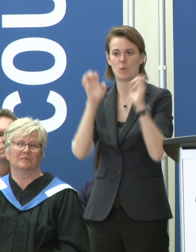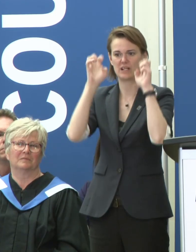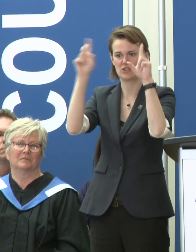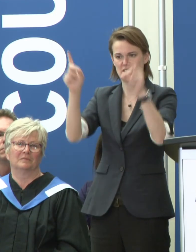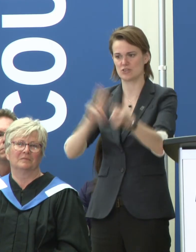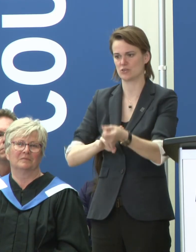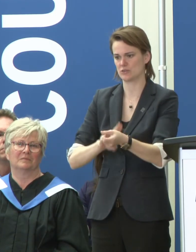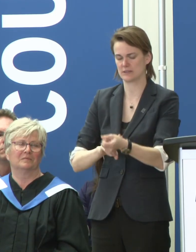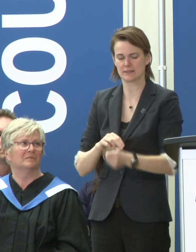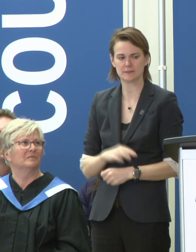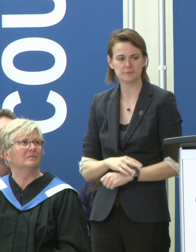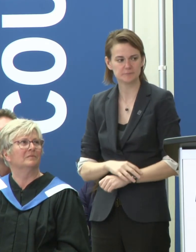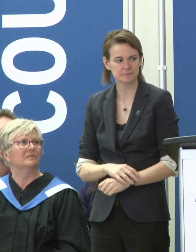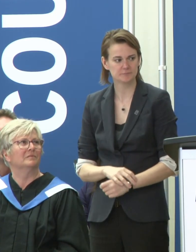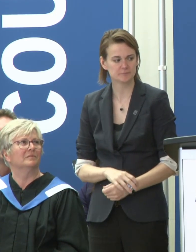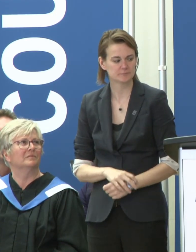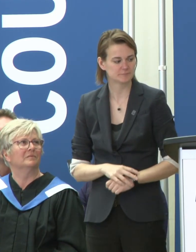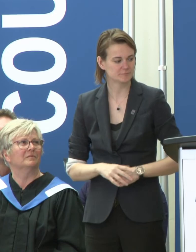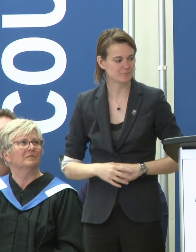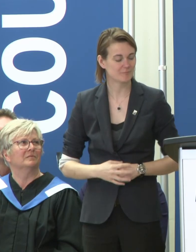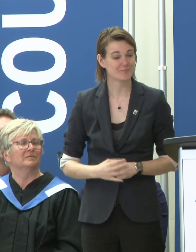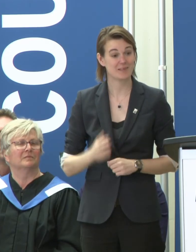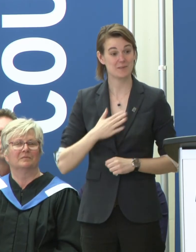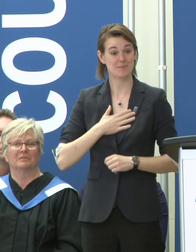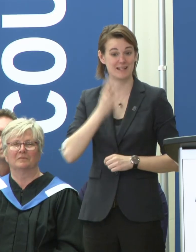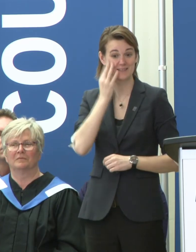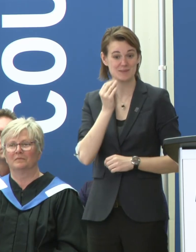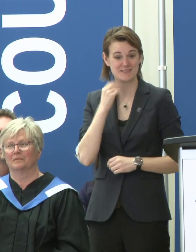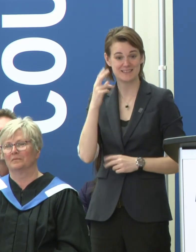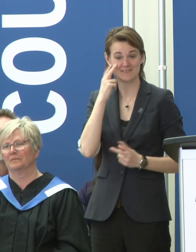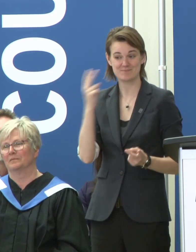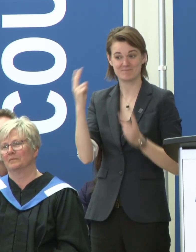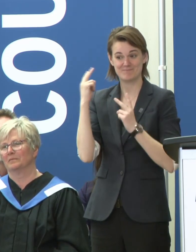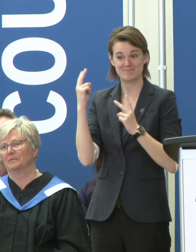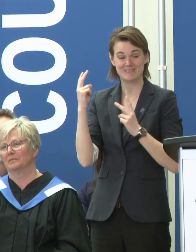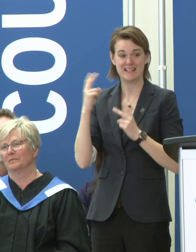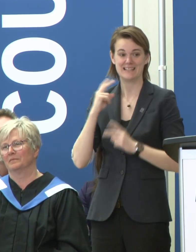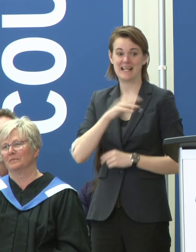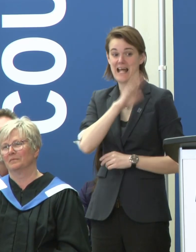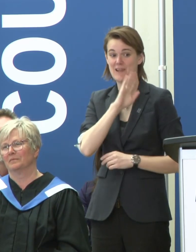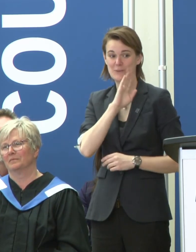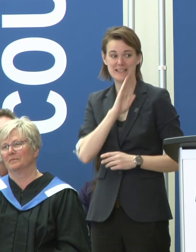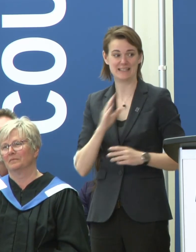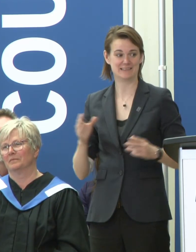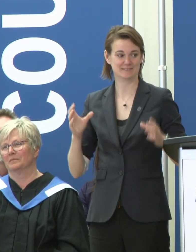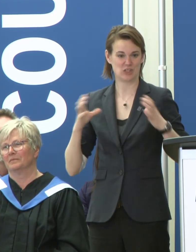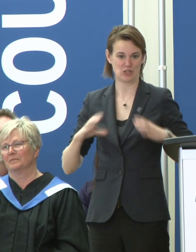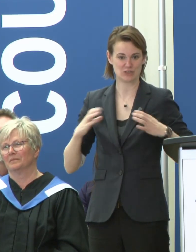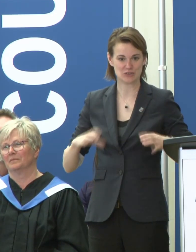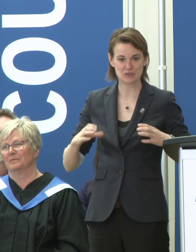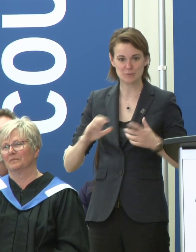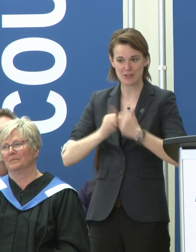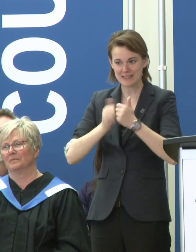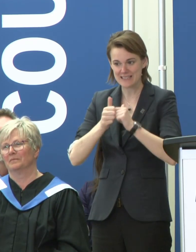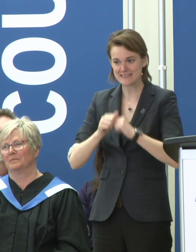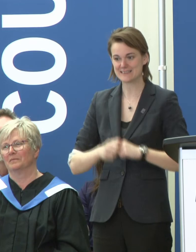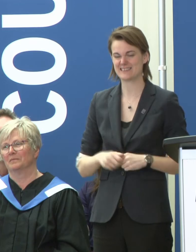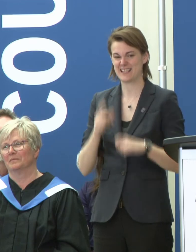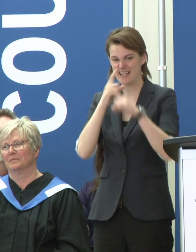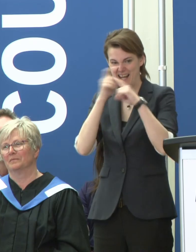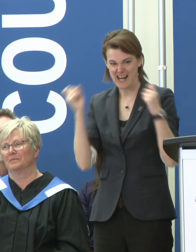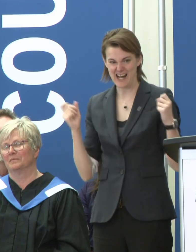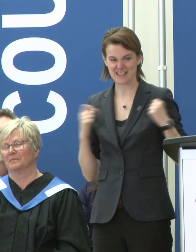most memorable experiences I've had this year included our costume contest for Halloween, the ugly sweater contest